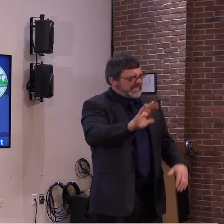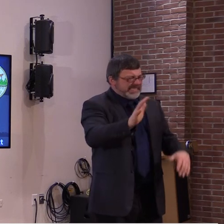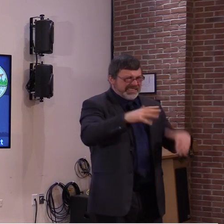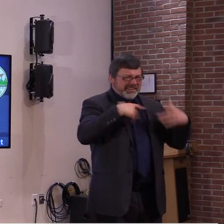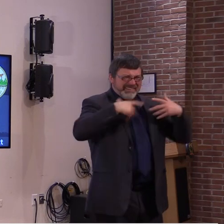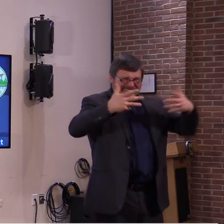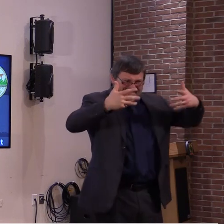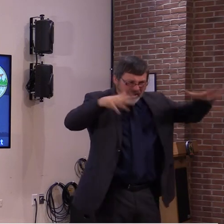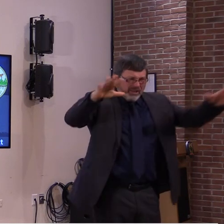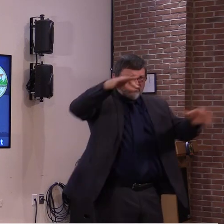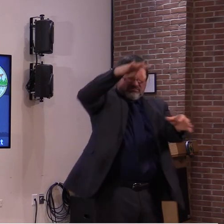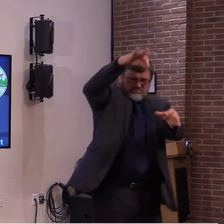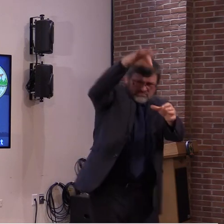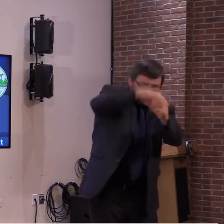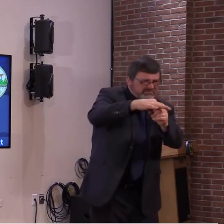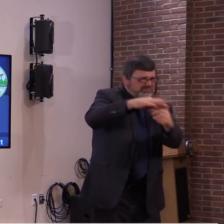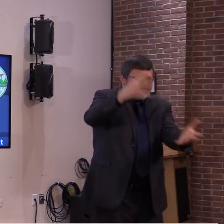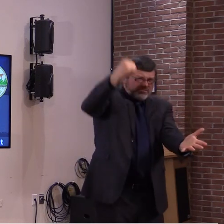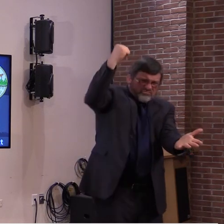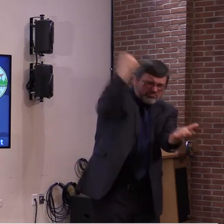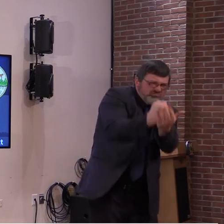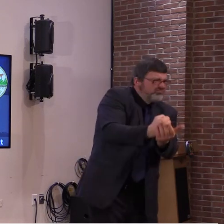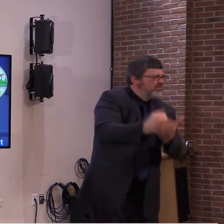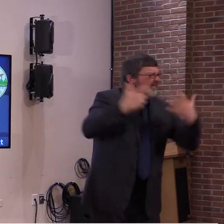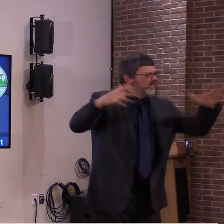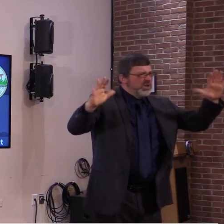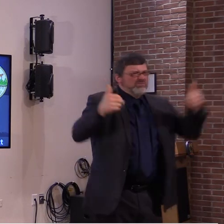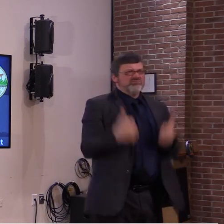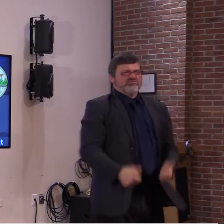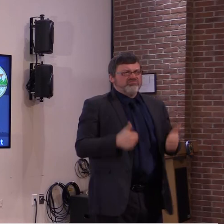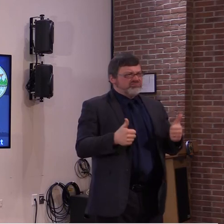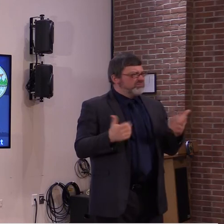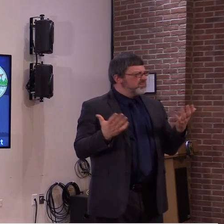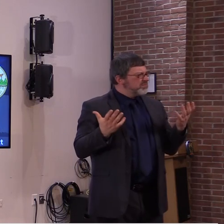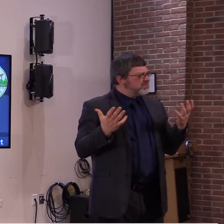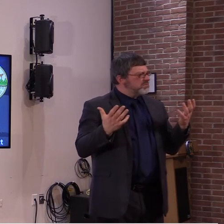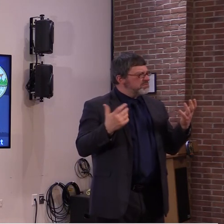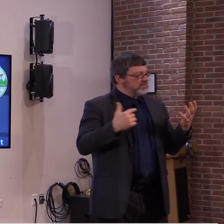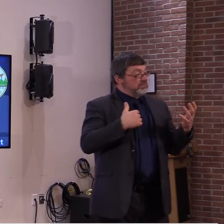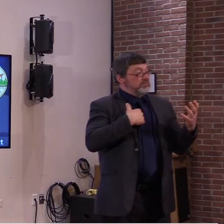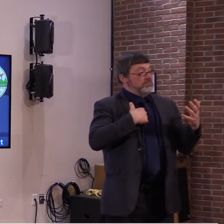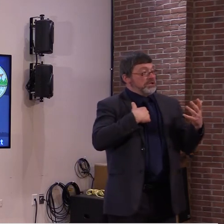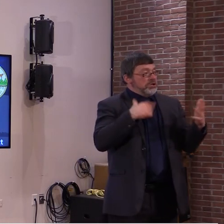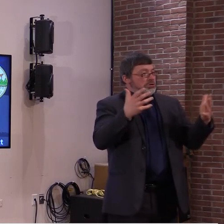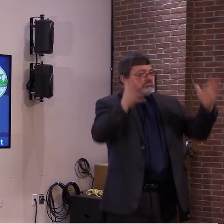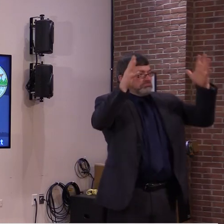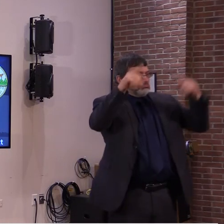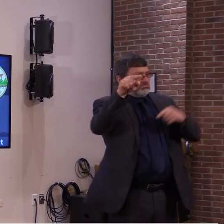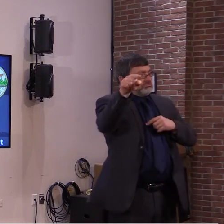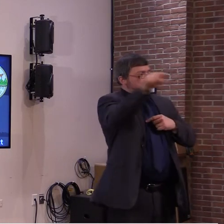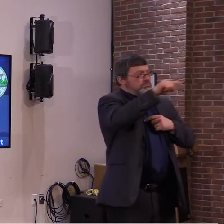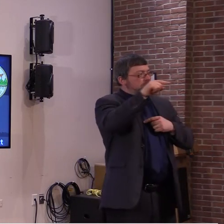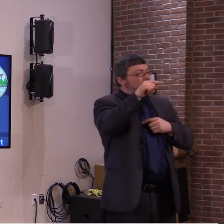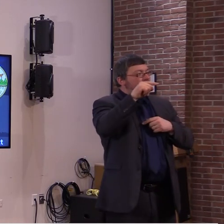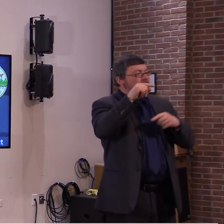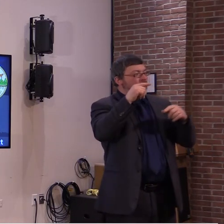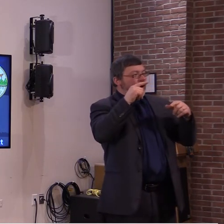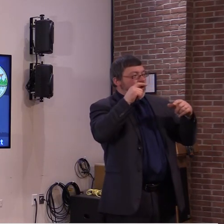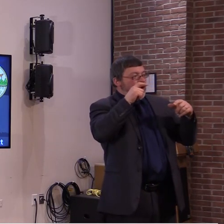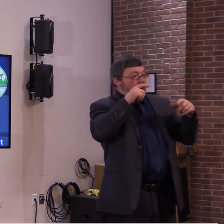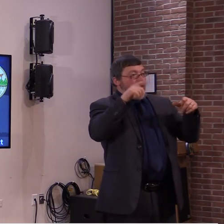So I applaud those, especially the leaders and Republican leaders in